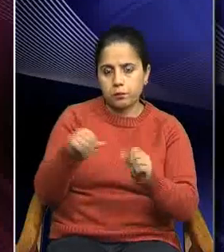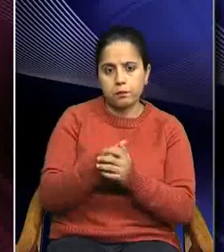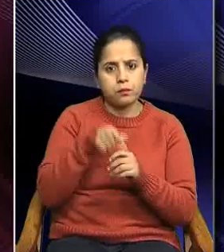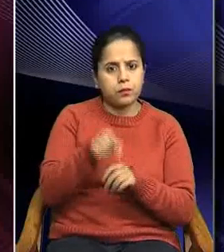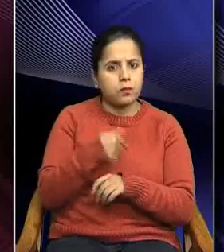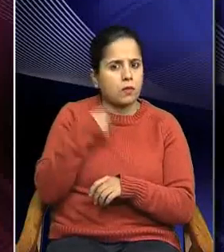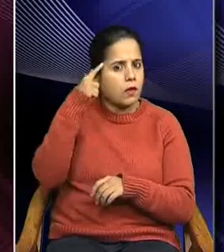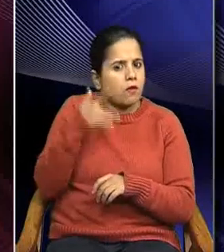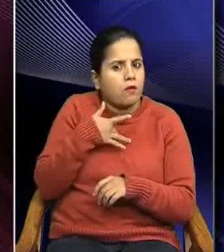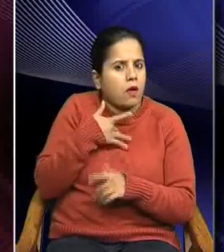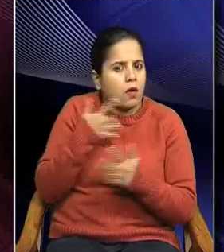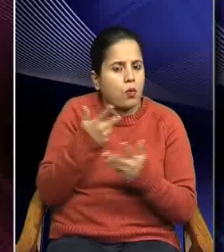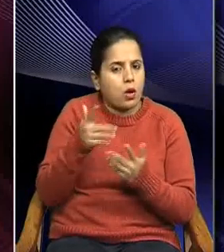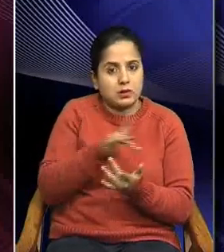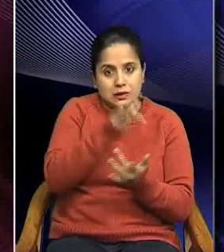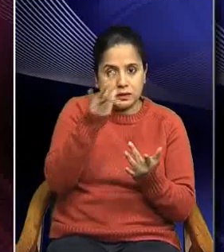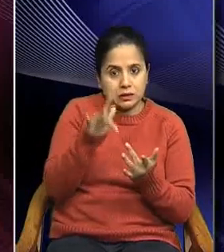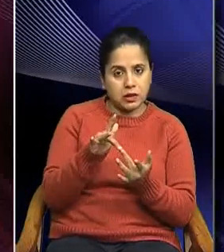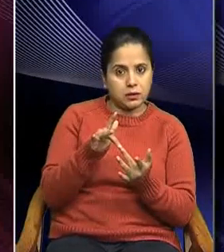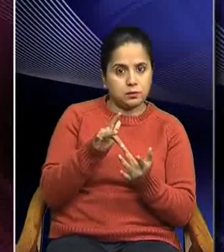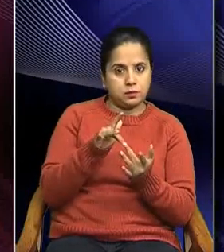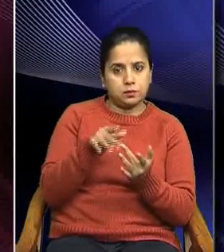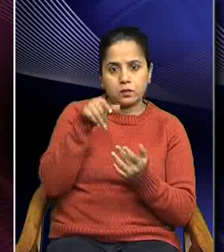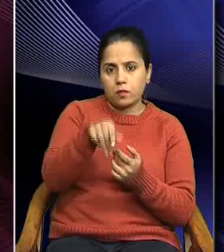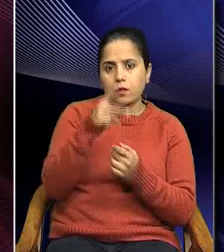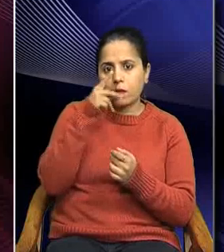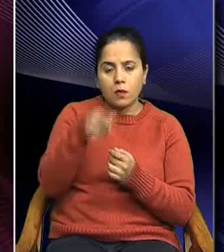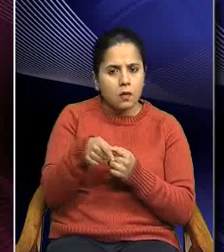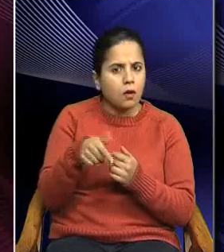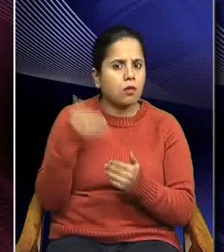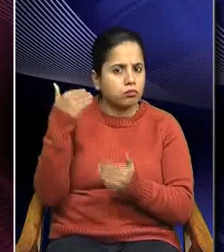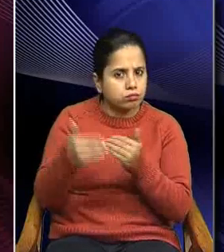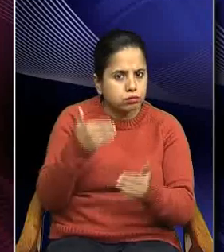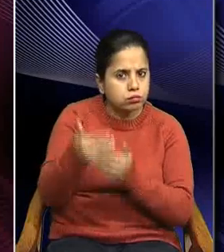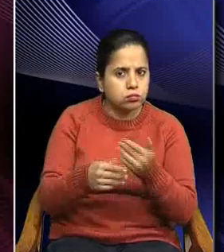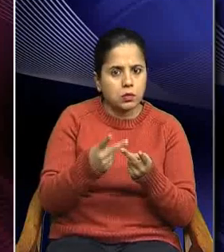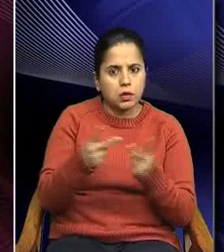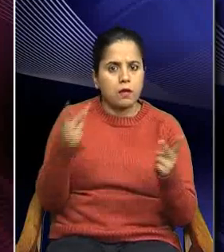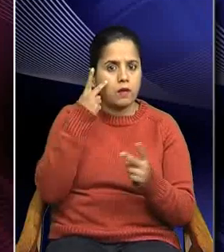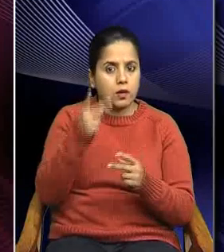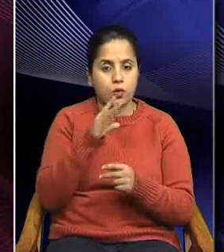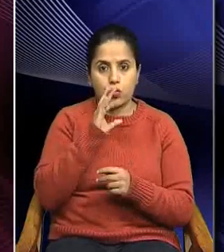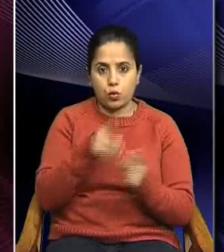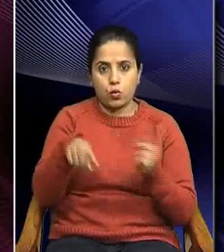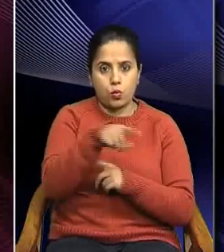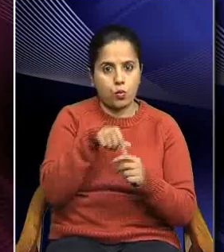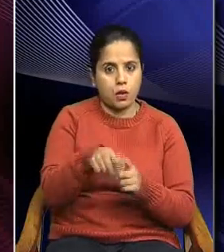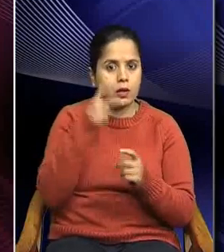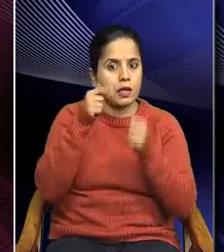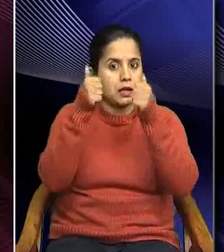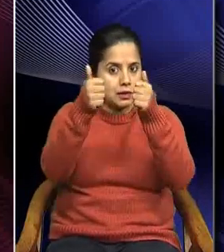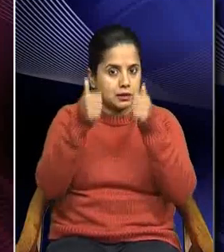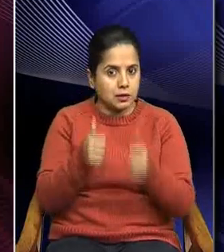monolithic, central, invariable tradition actually is a result